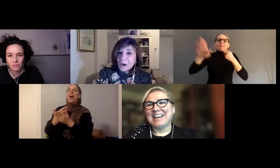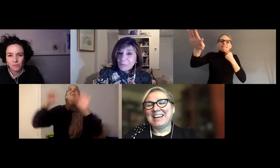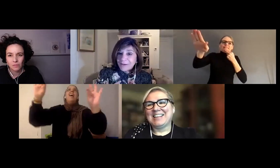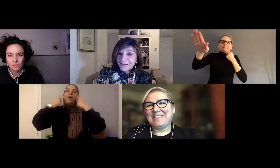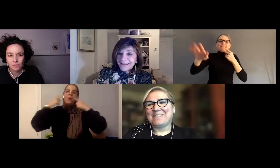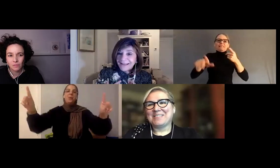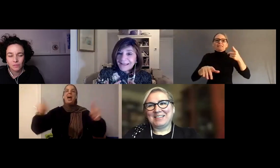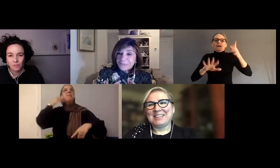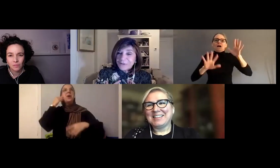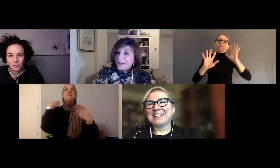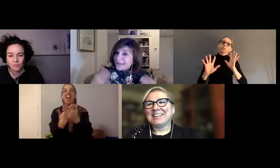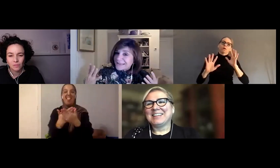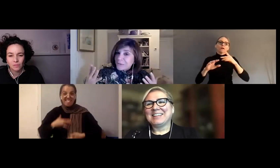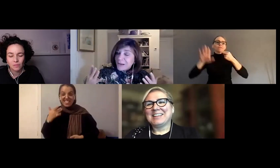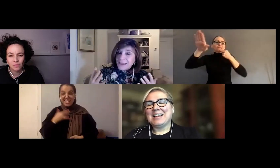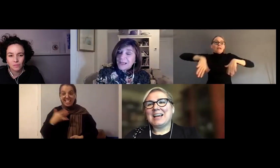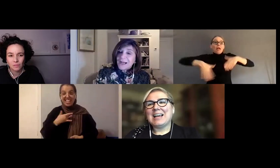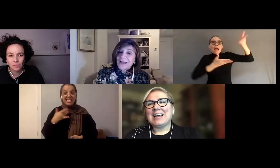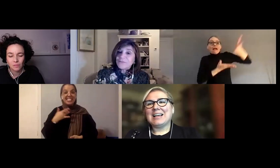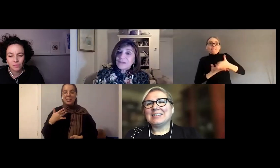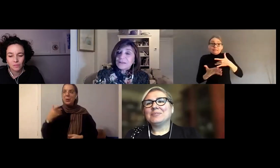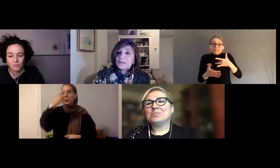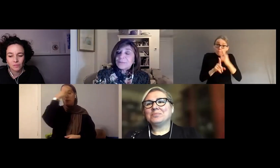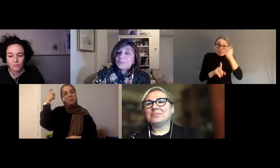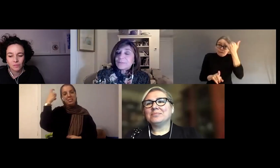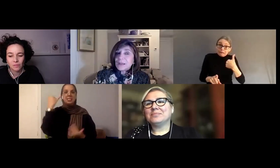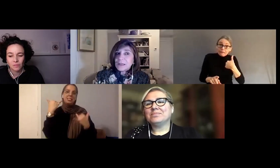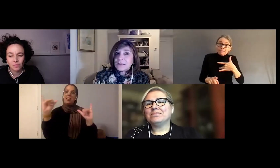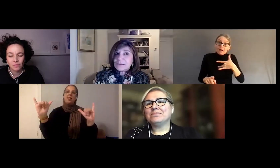I'm home. You know, so I feel,